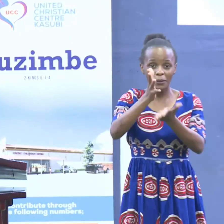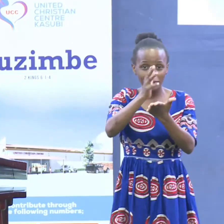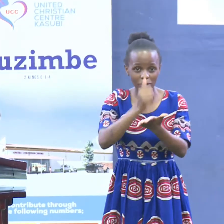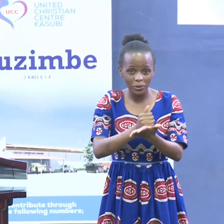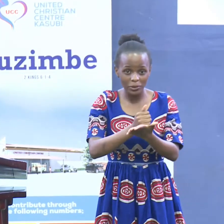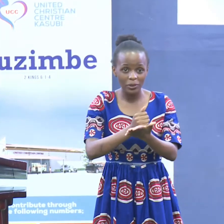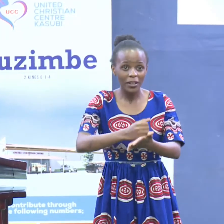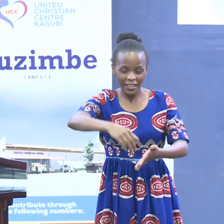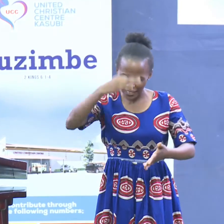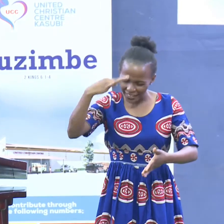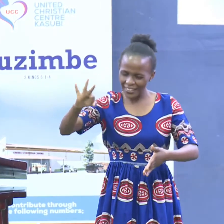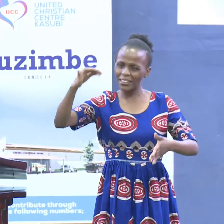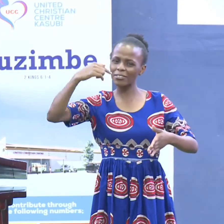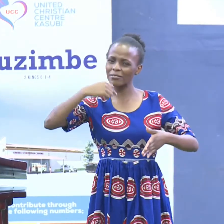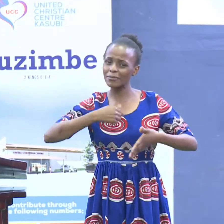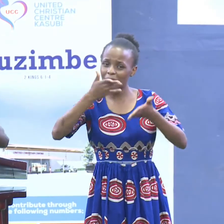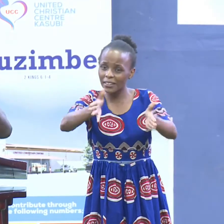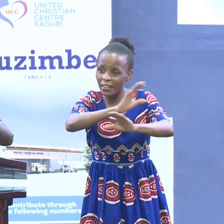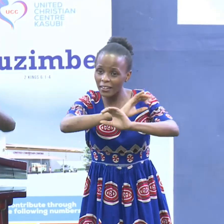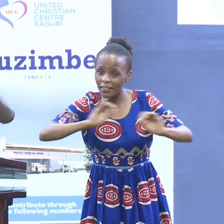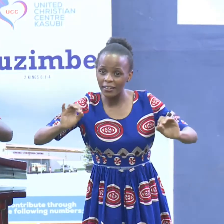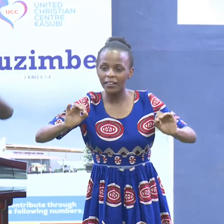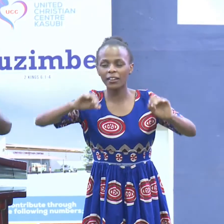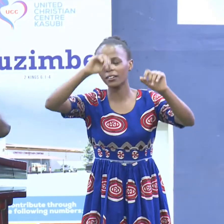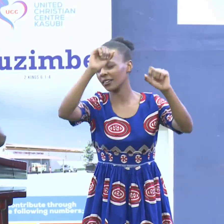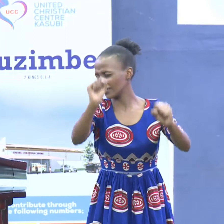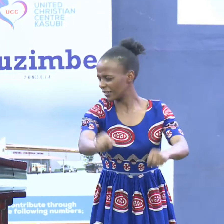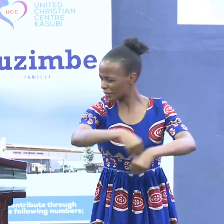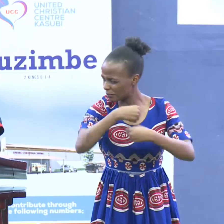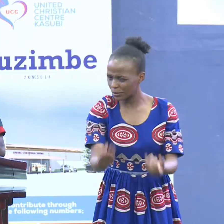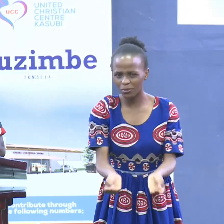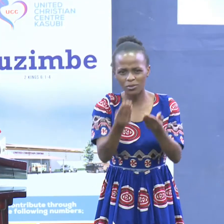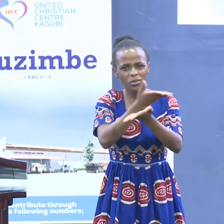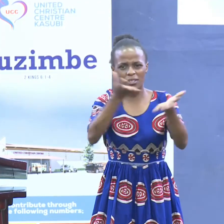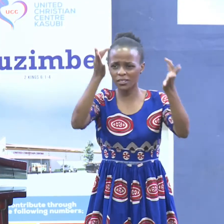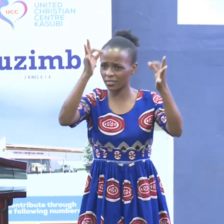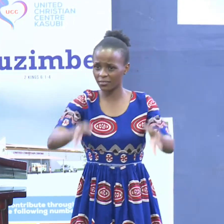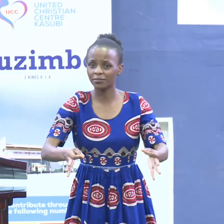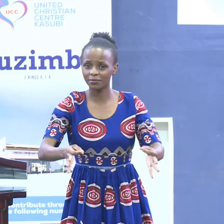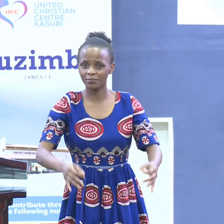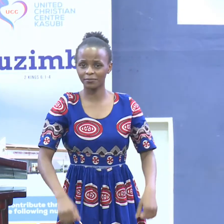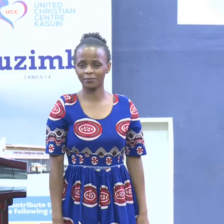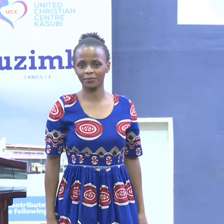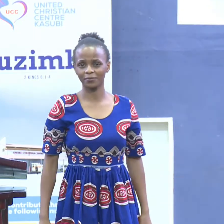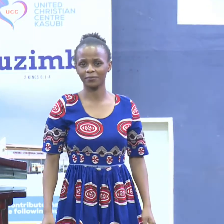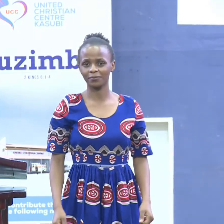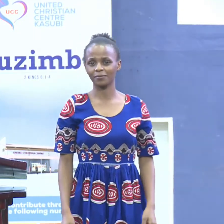Kubanga. For without me, you can do nothing.